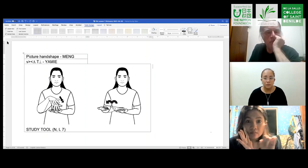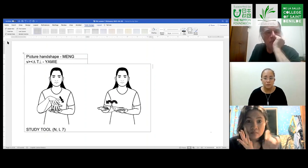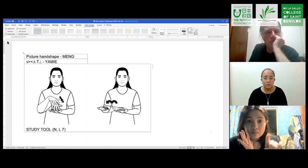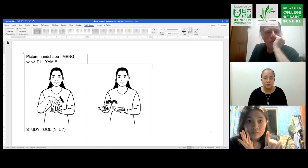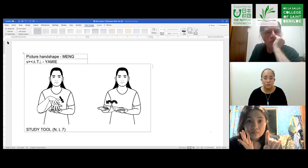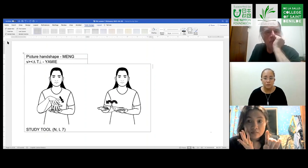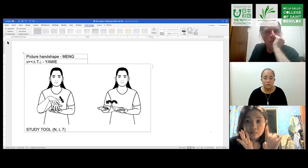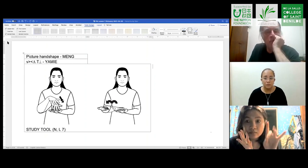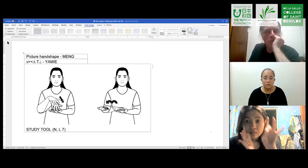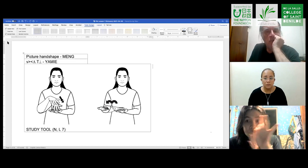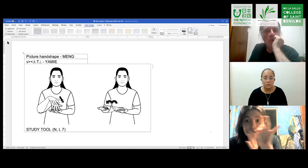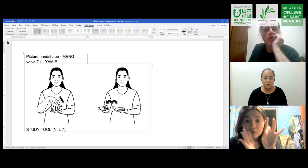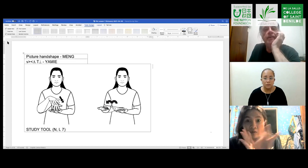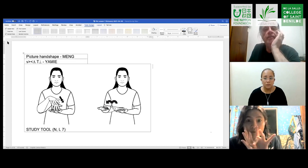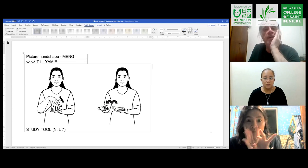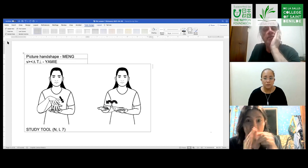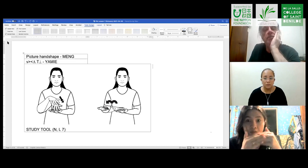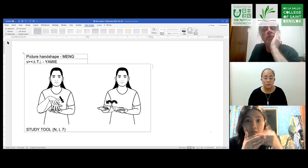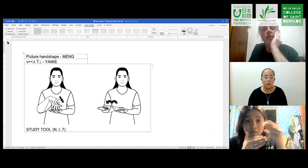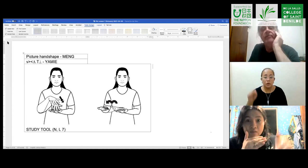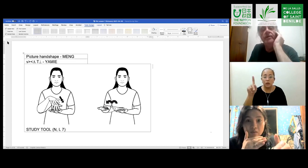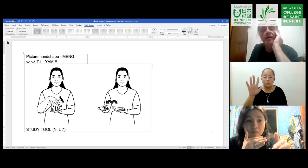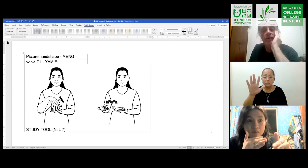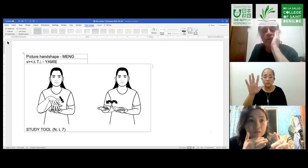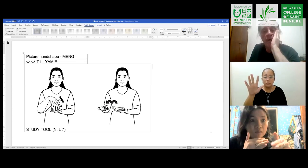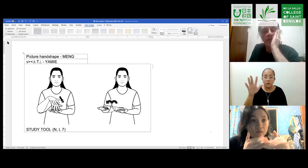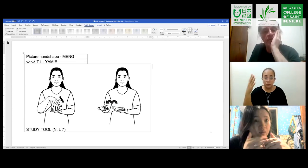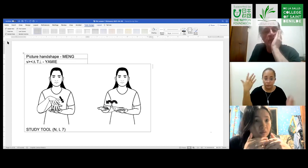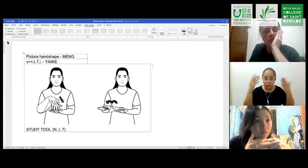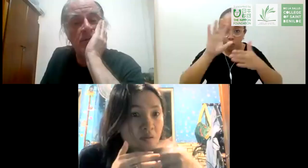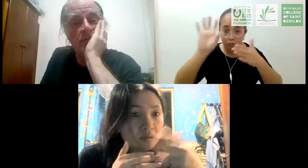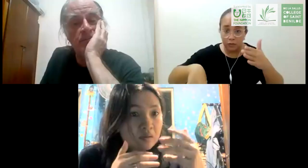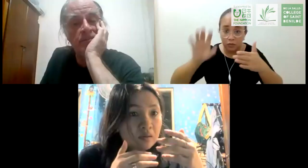eight. Okay. But you haven't done that one, right? So,